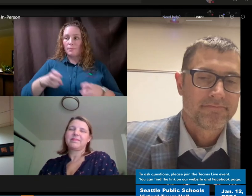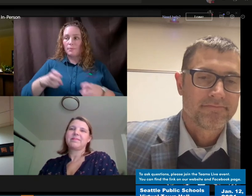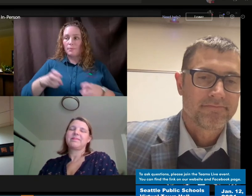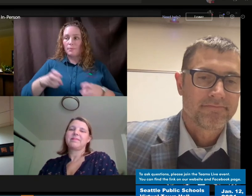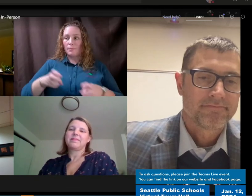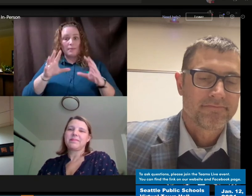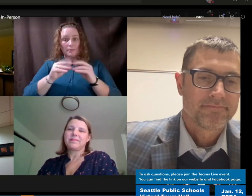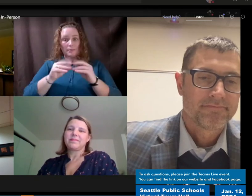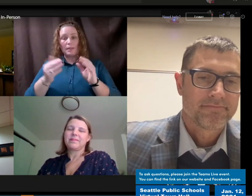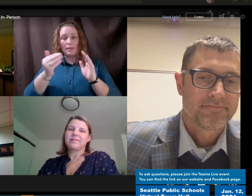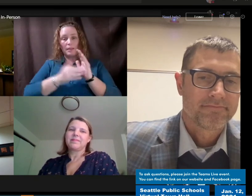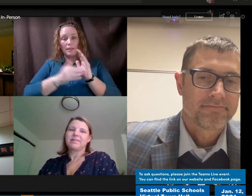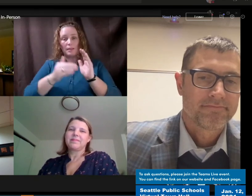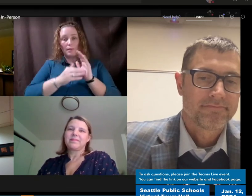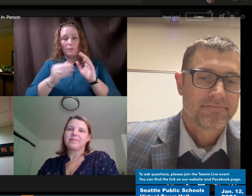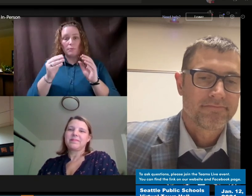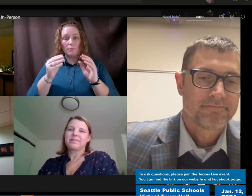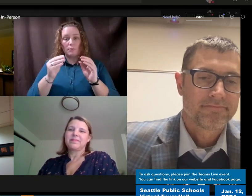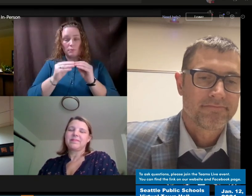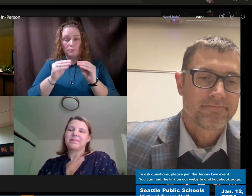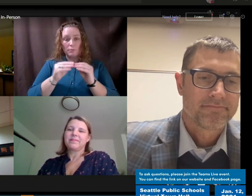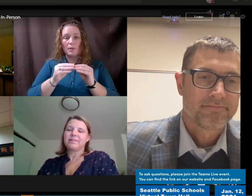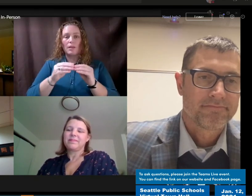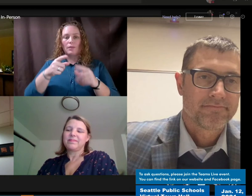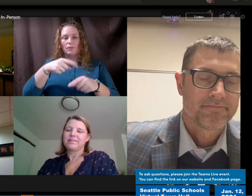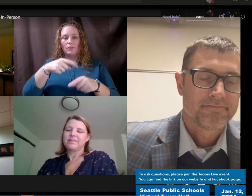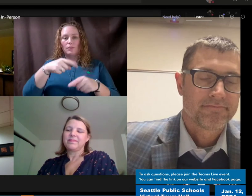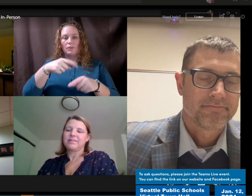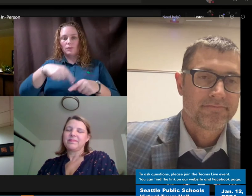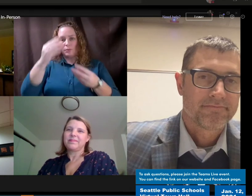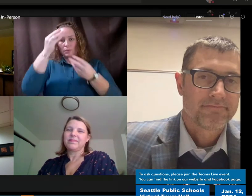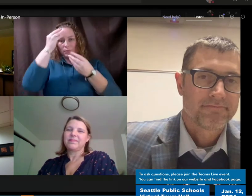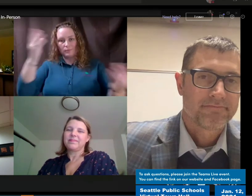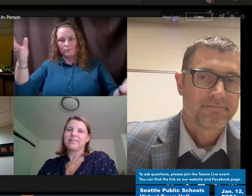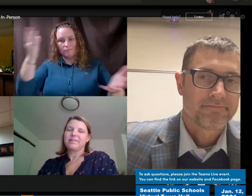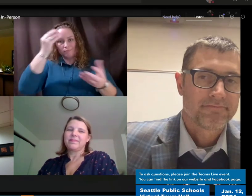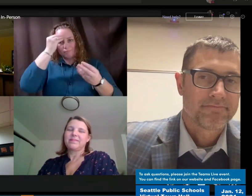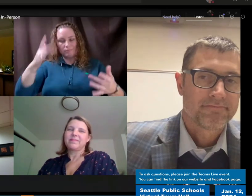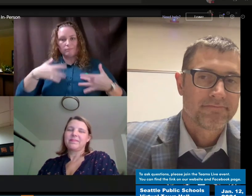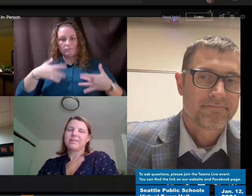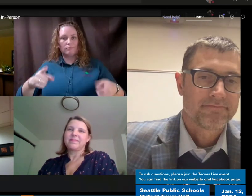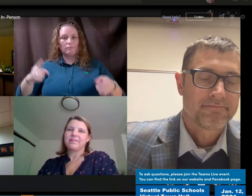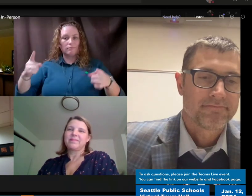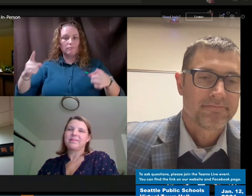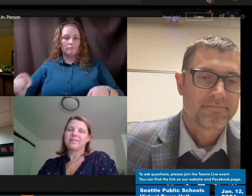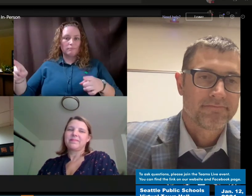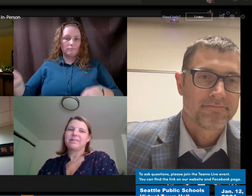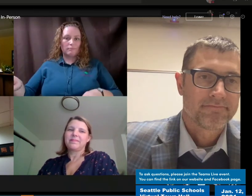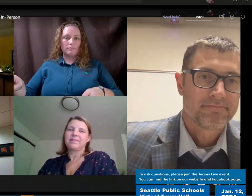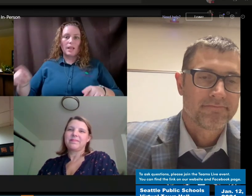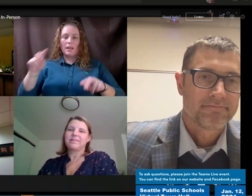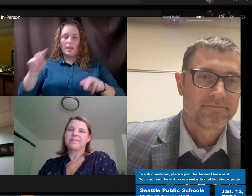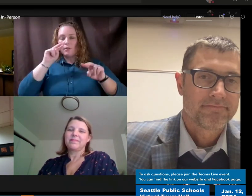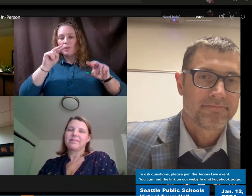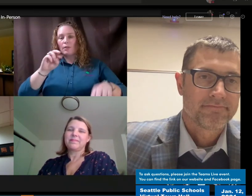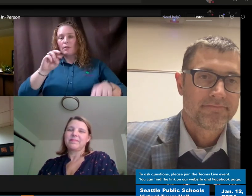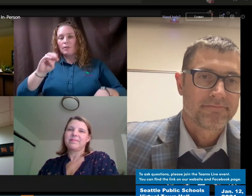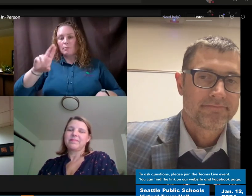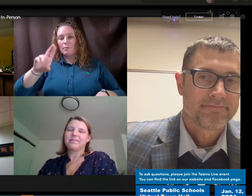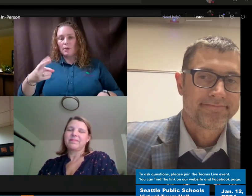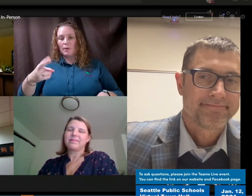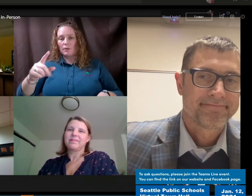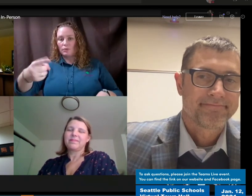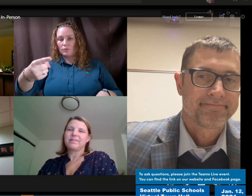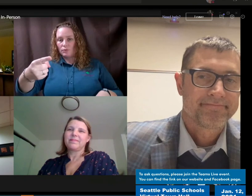so that we are keeping everybody up to date on the happenings as we look towards March 1st return to school. There have been